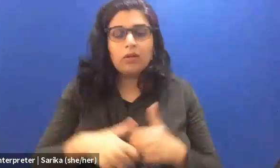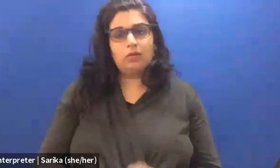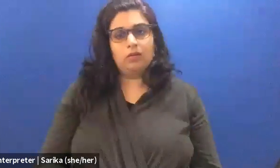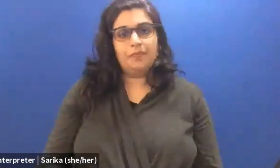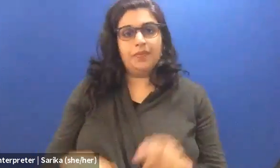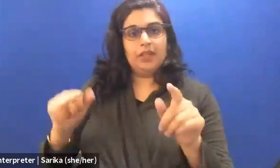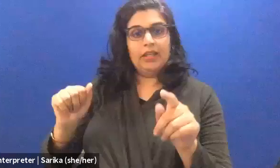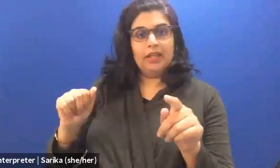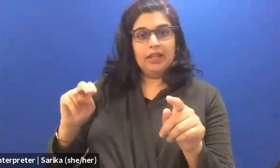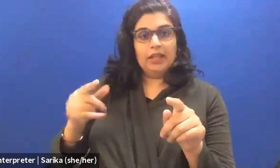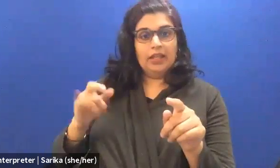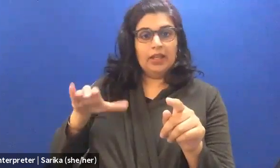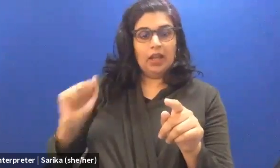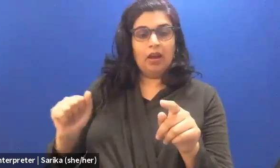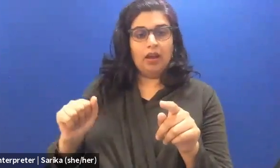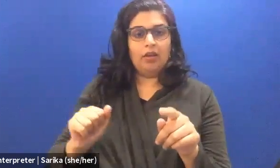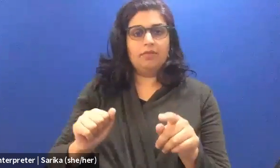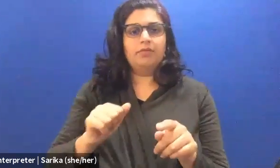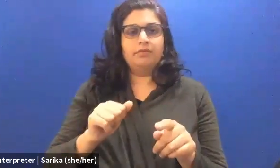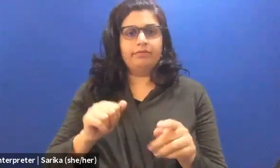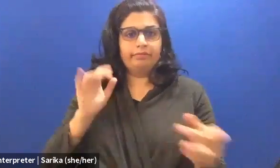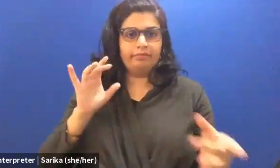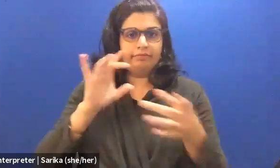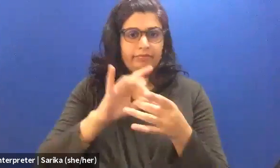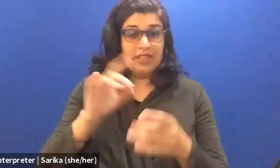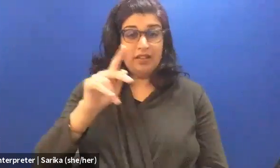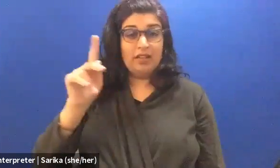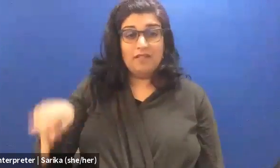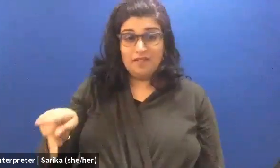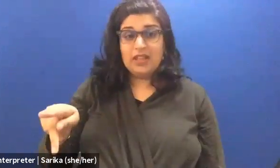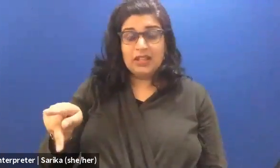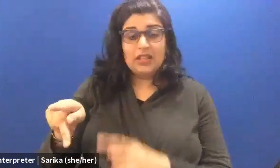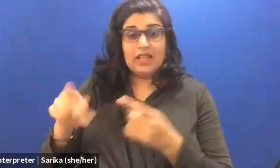Yeah, and you know, speaking to that event that had happened on that train,